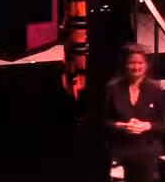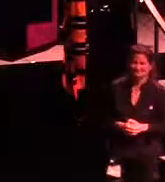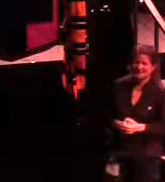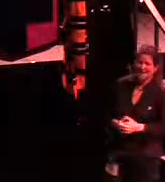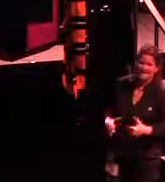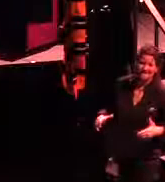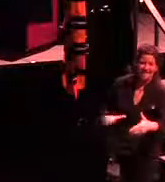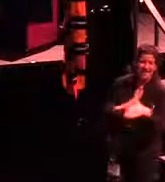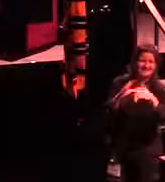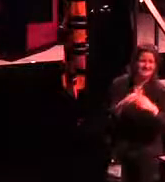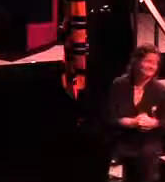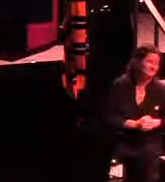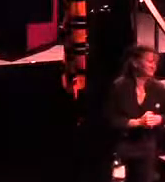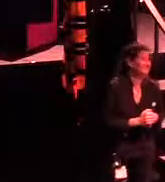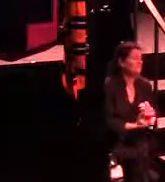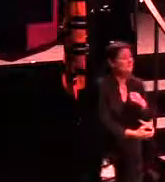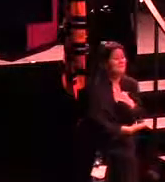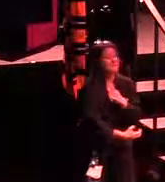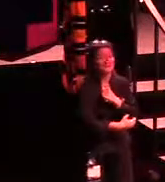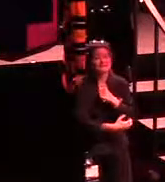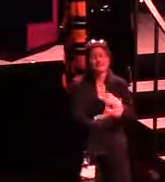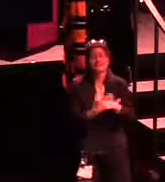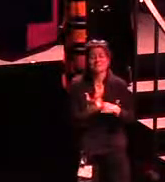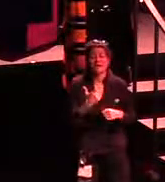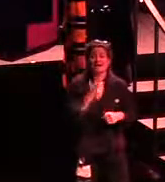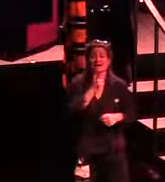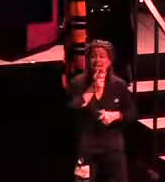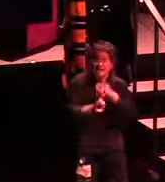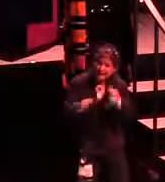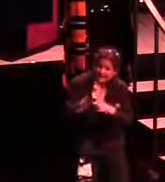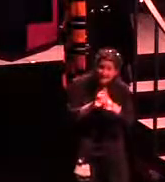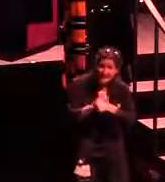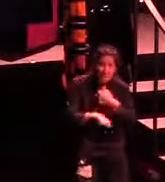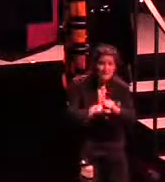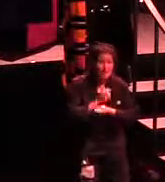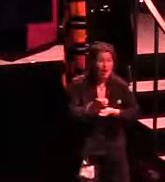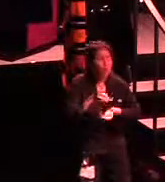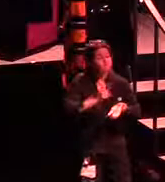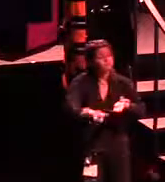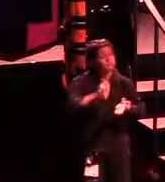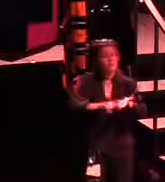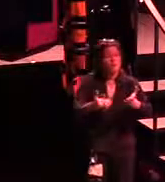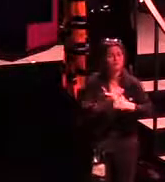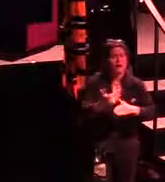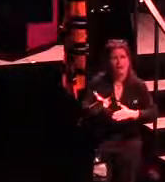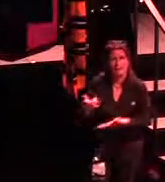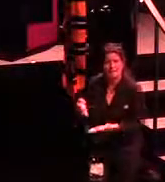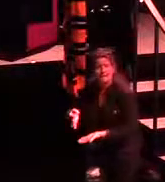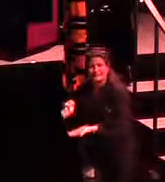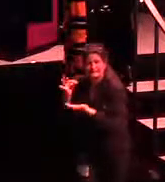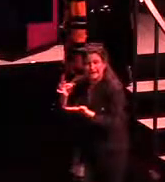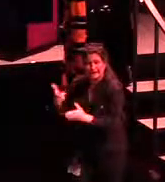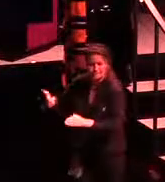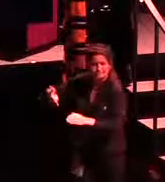Fuck it. Biscuit. Tics can turn ordinary tasks like making a cup of tea, Biscuit,